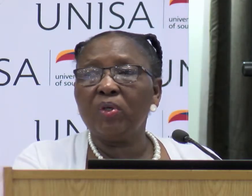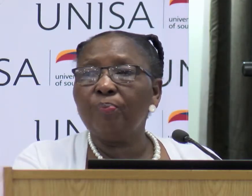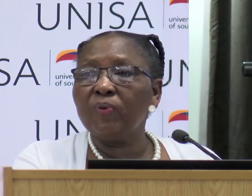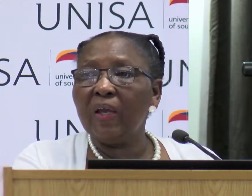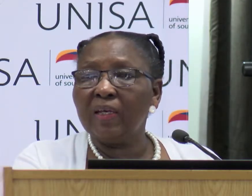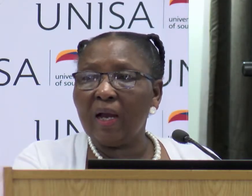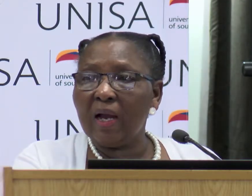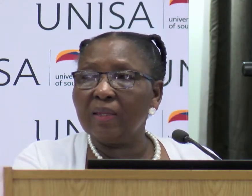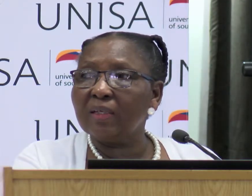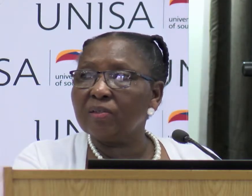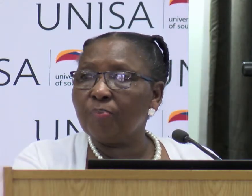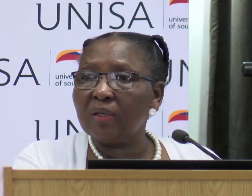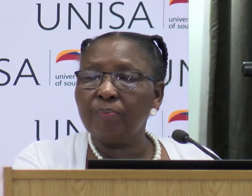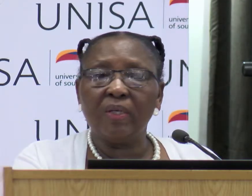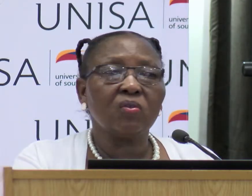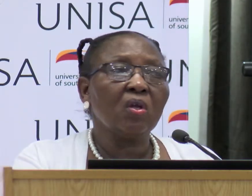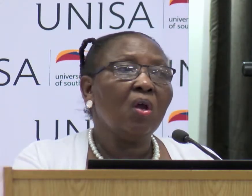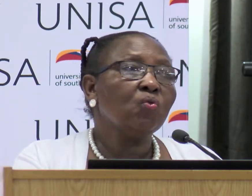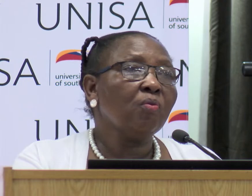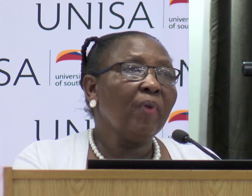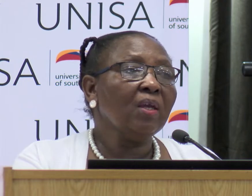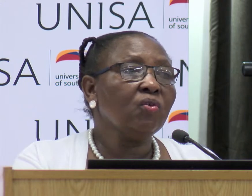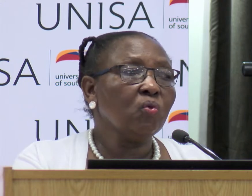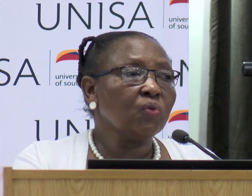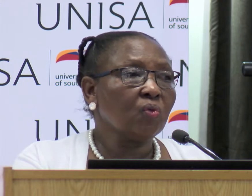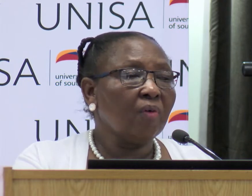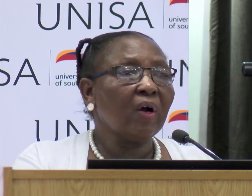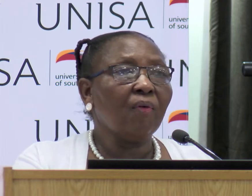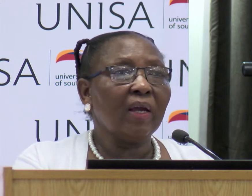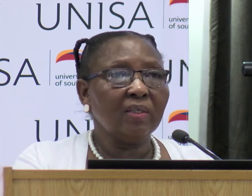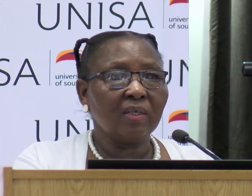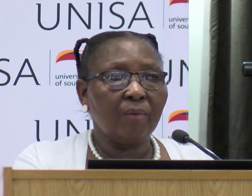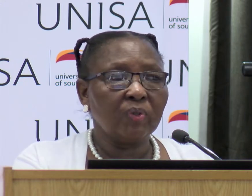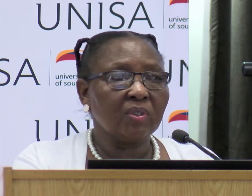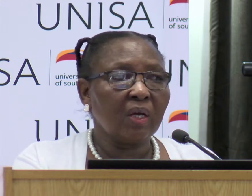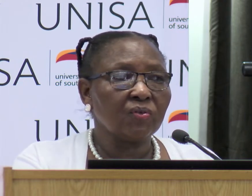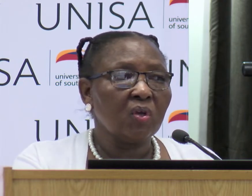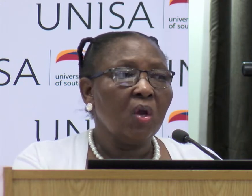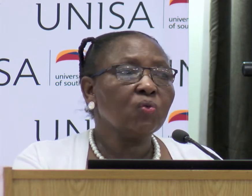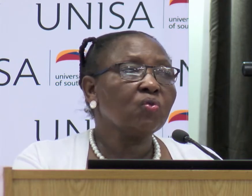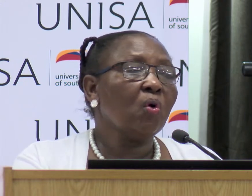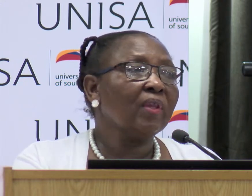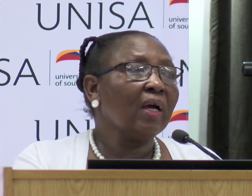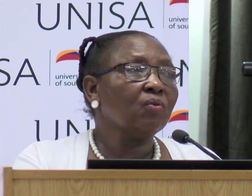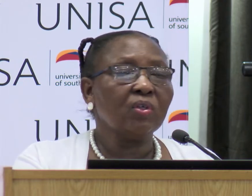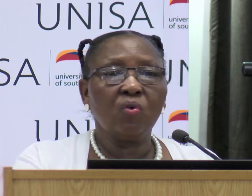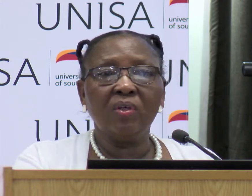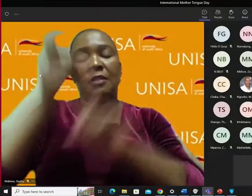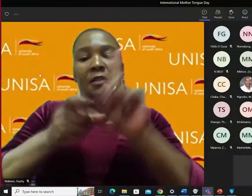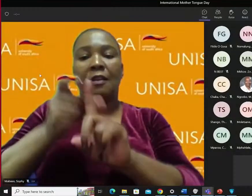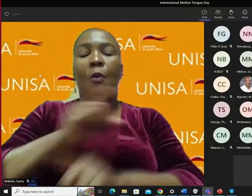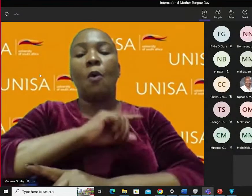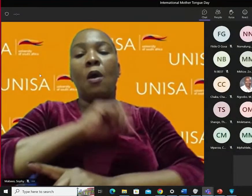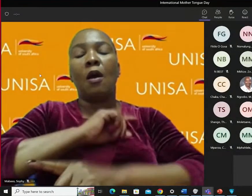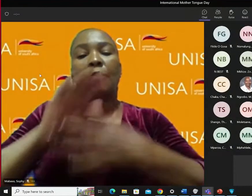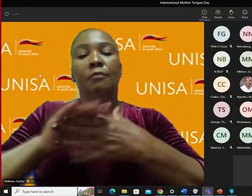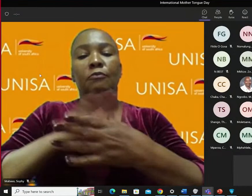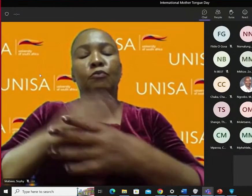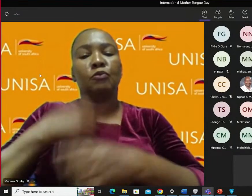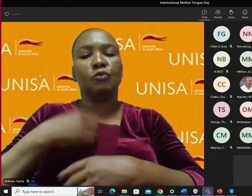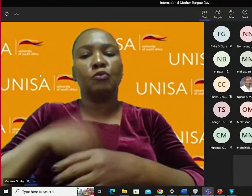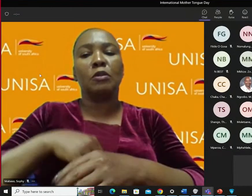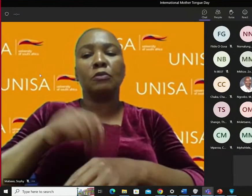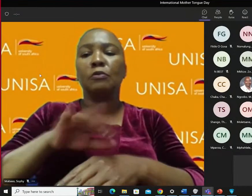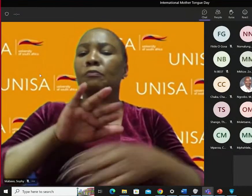encourage people and other departments to make use of our interpreters, so that we don't